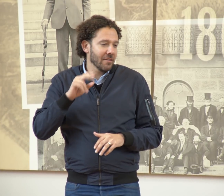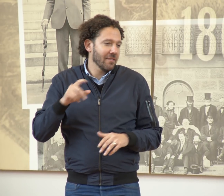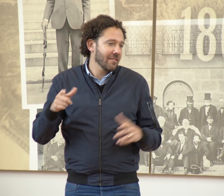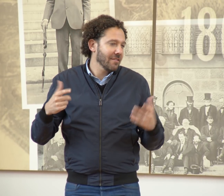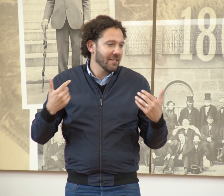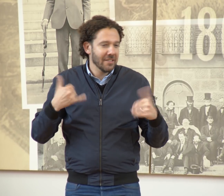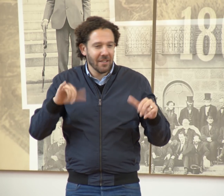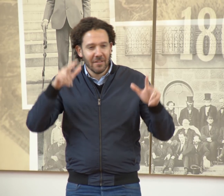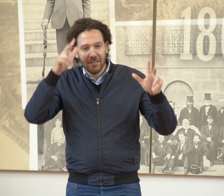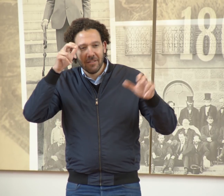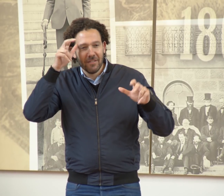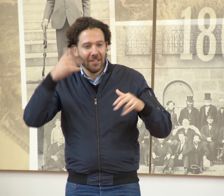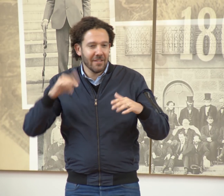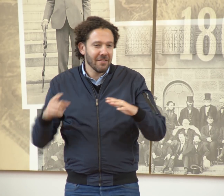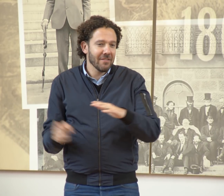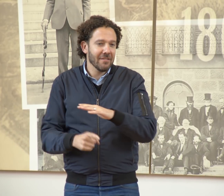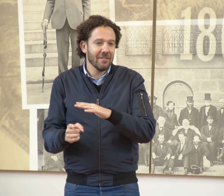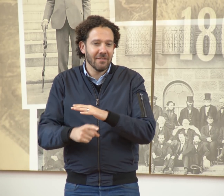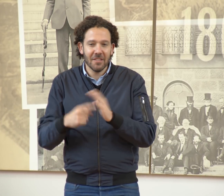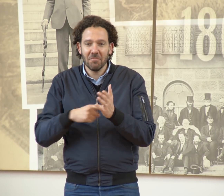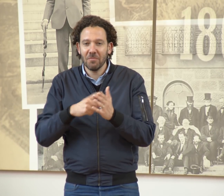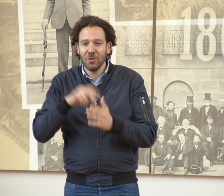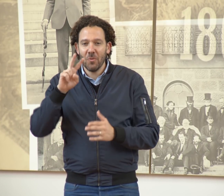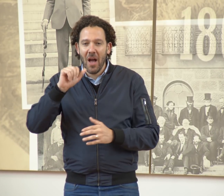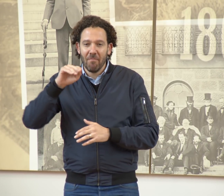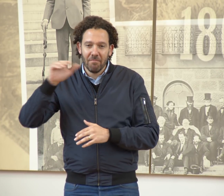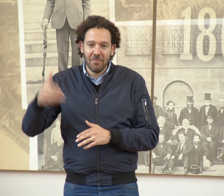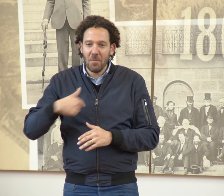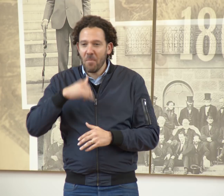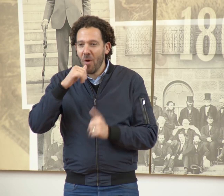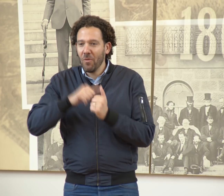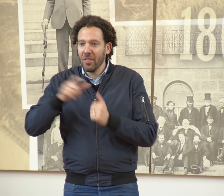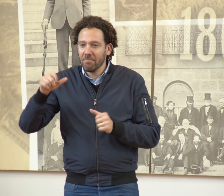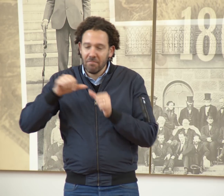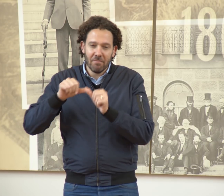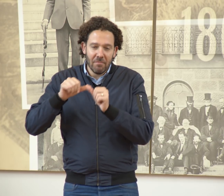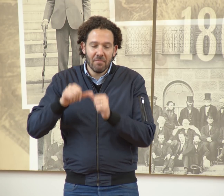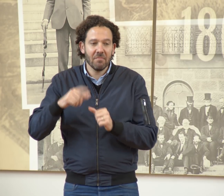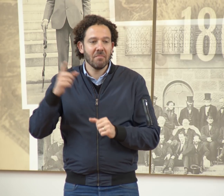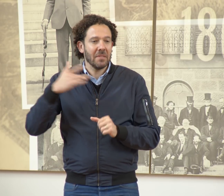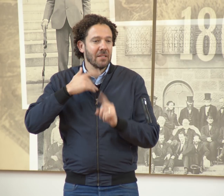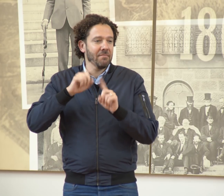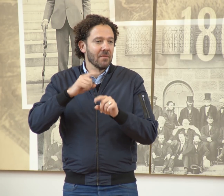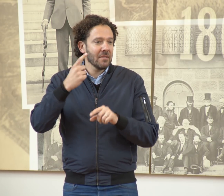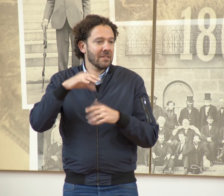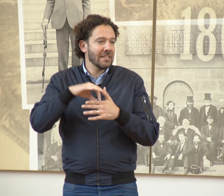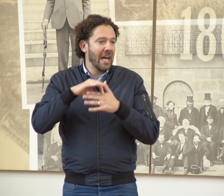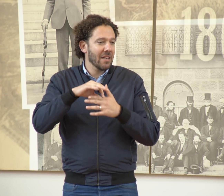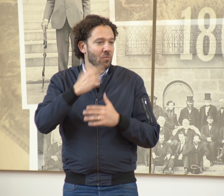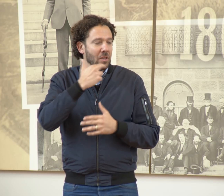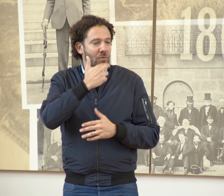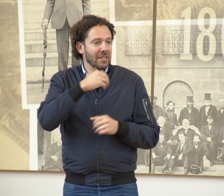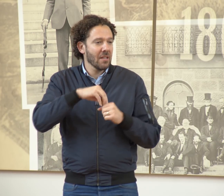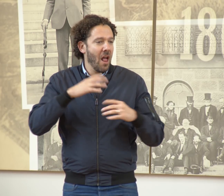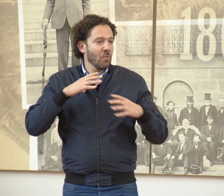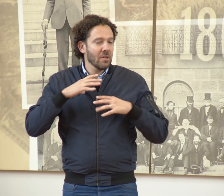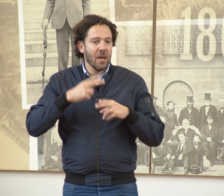when you move to LA, it means you're starting to retire. But he still went out to bars